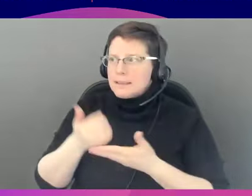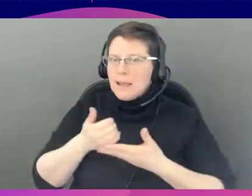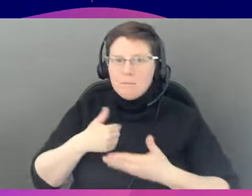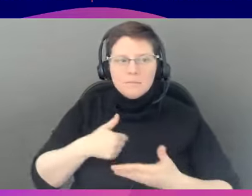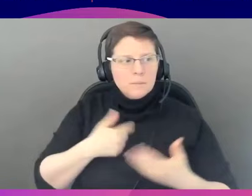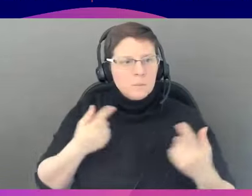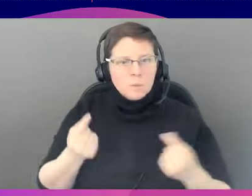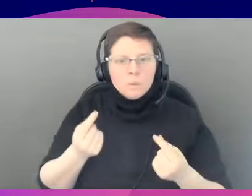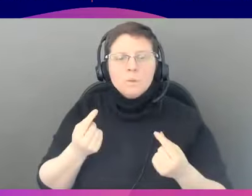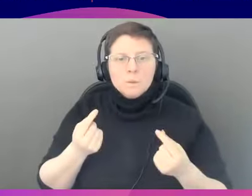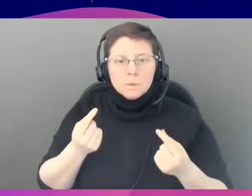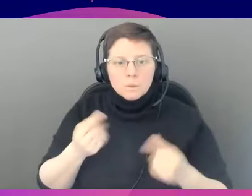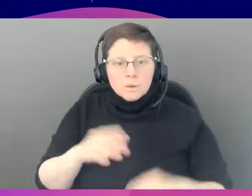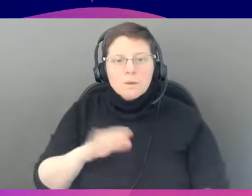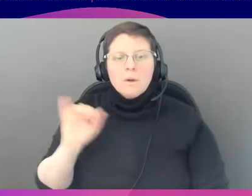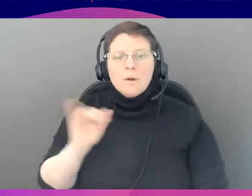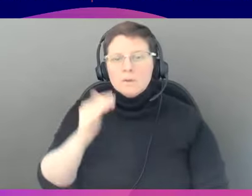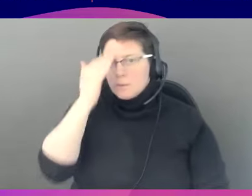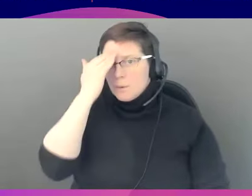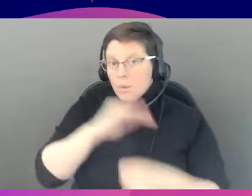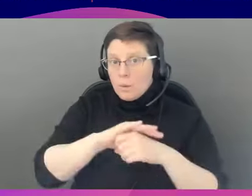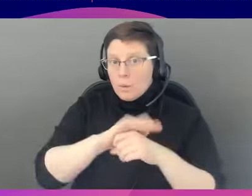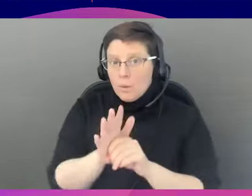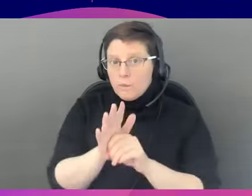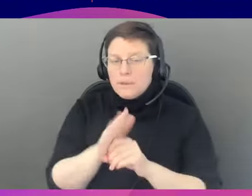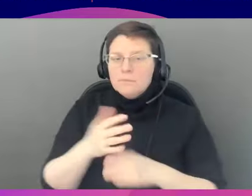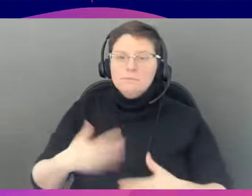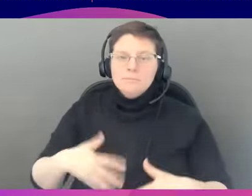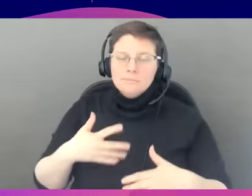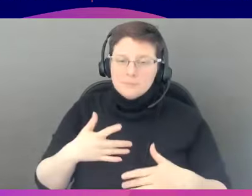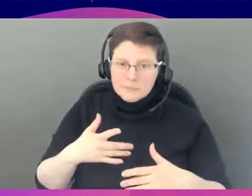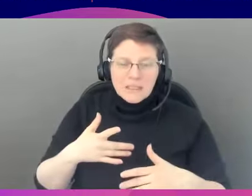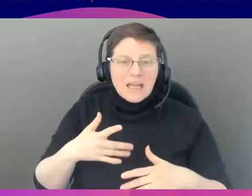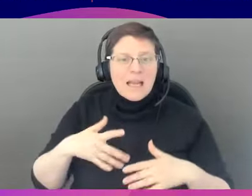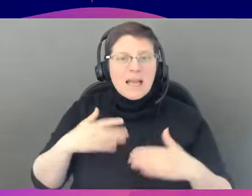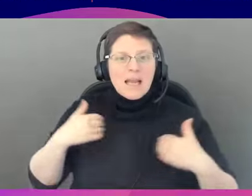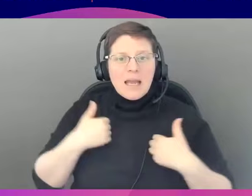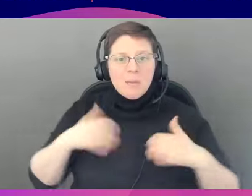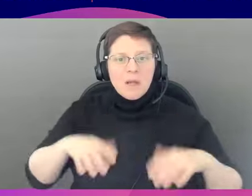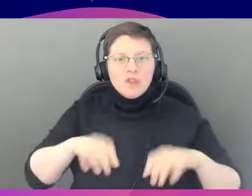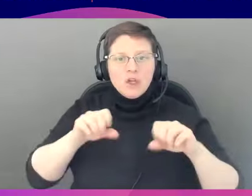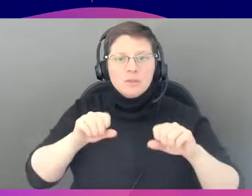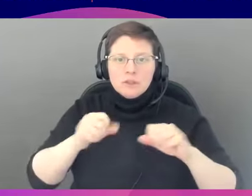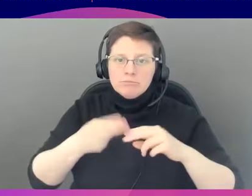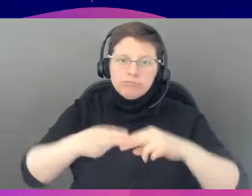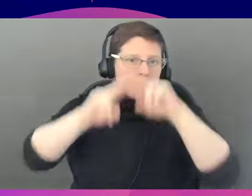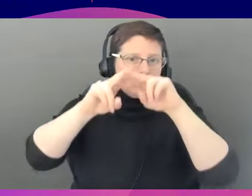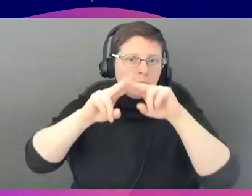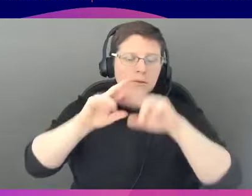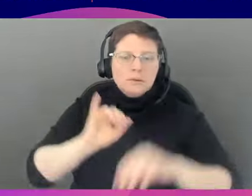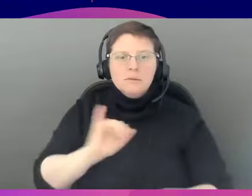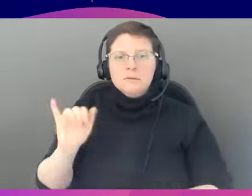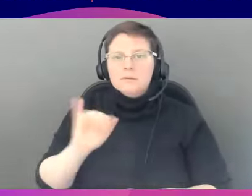animals. We also know that COVID-19 increased animal adoptions and also exacerbated the effects of